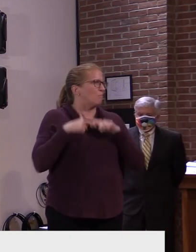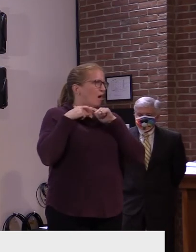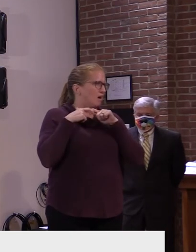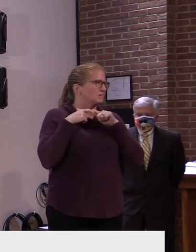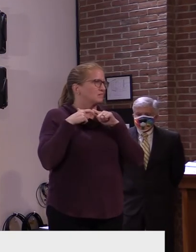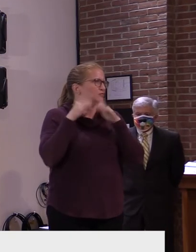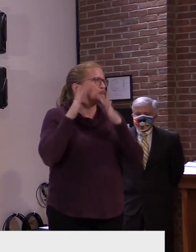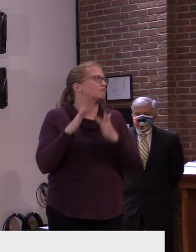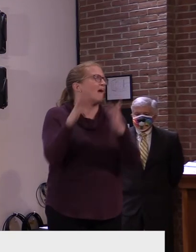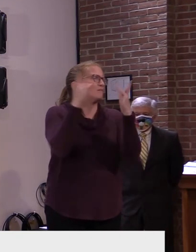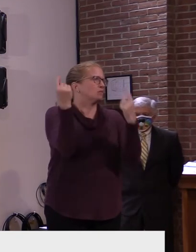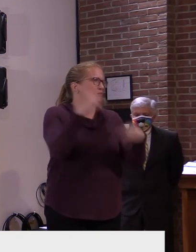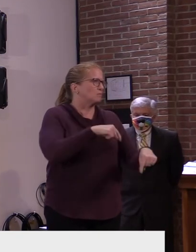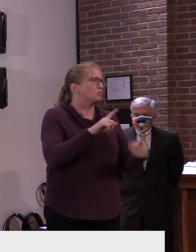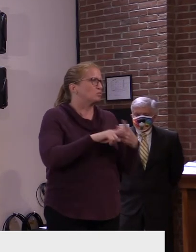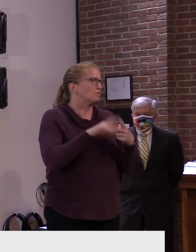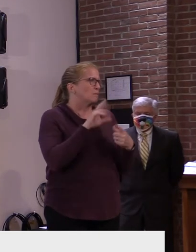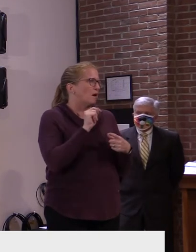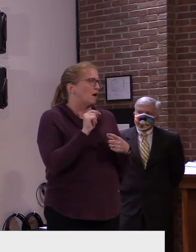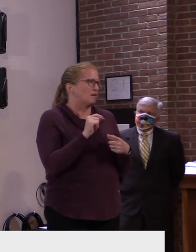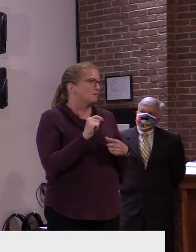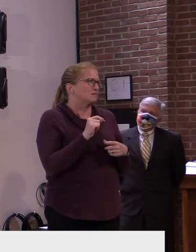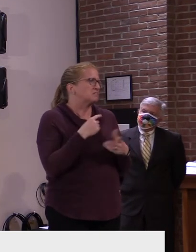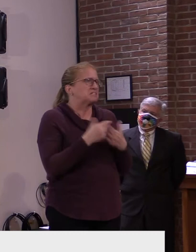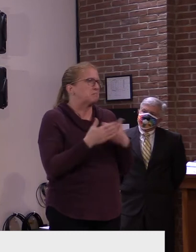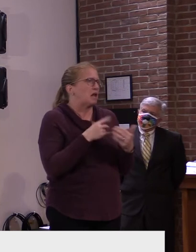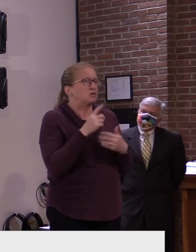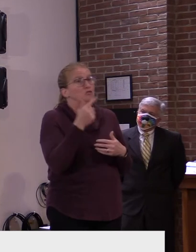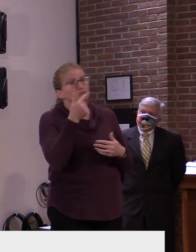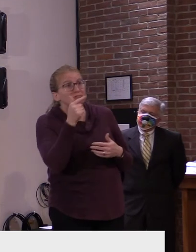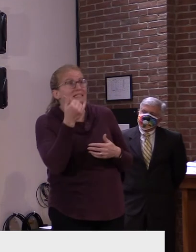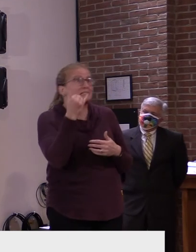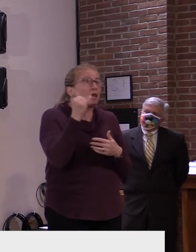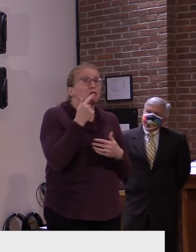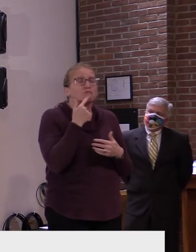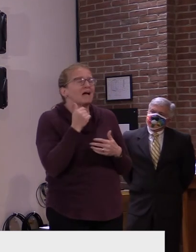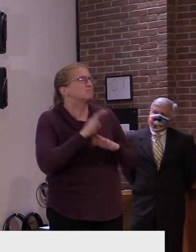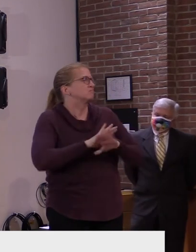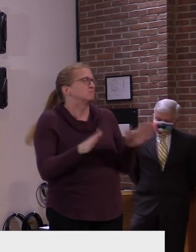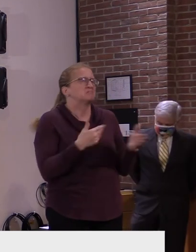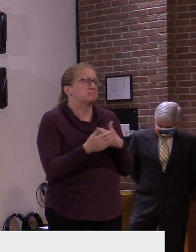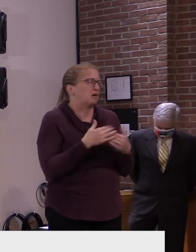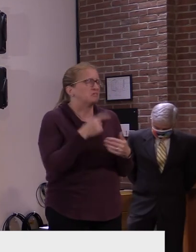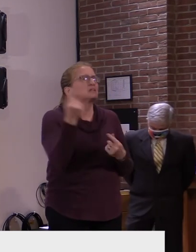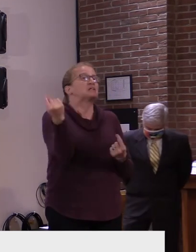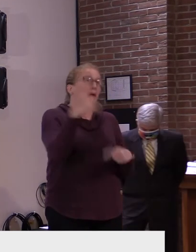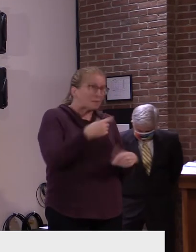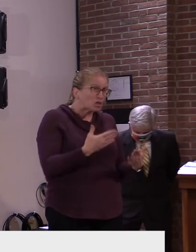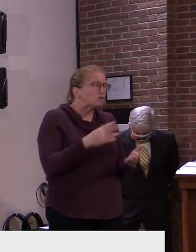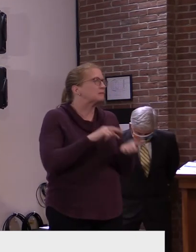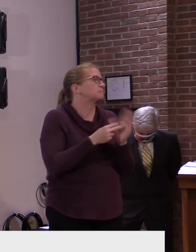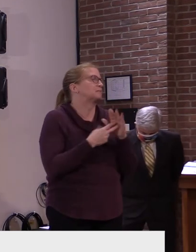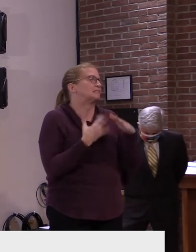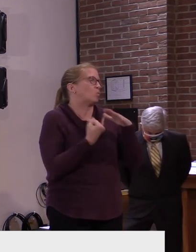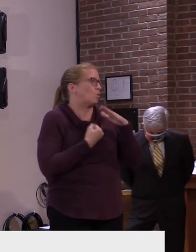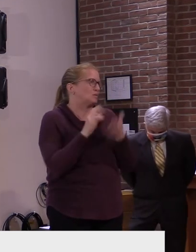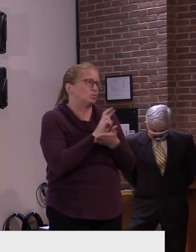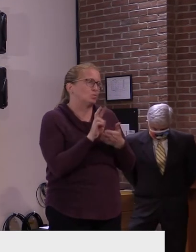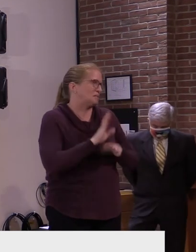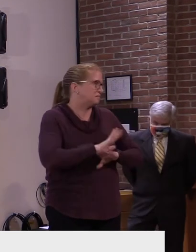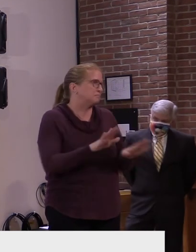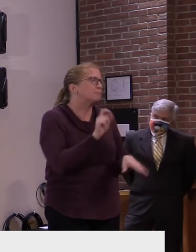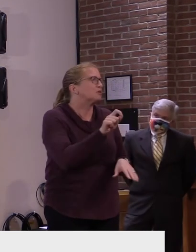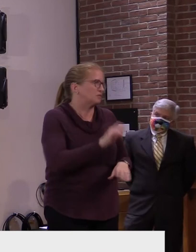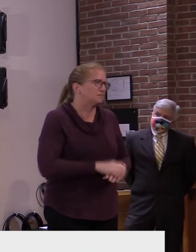the state without a quarantine from any counties outside of outside of the state so anytime outside if you're coming into the